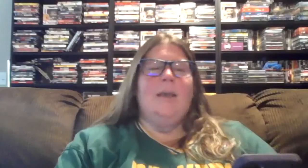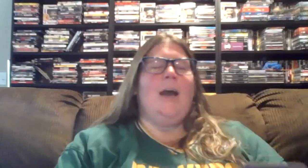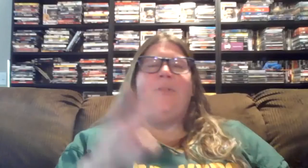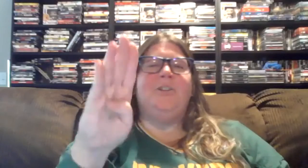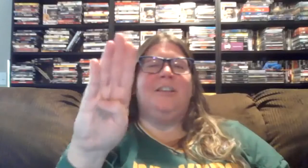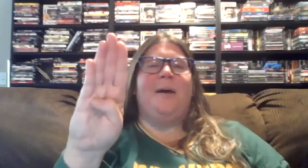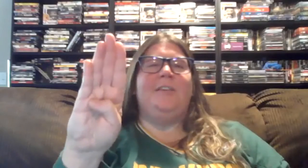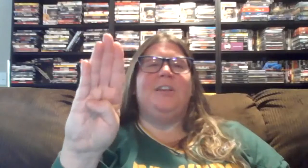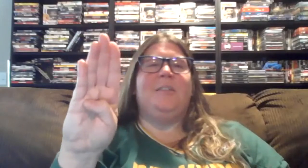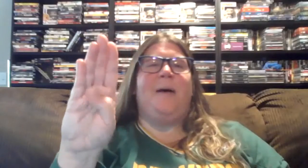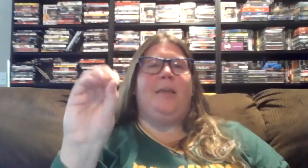Yeah, he's just spelling it.